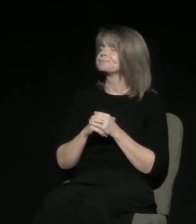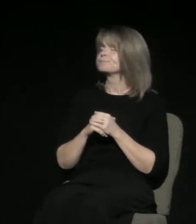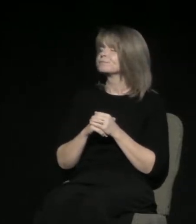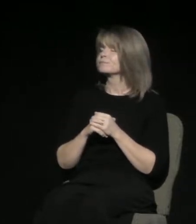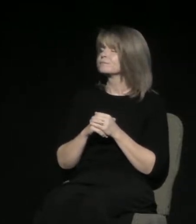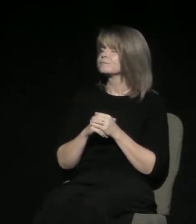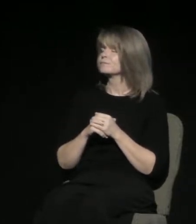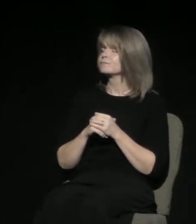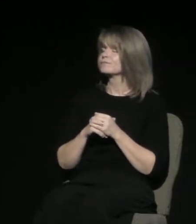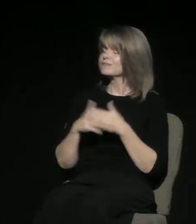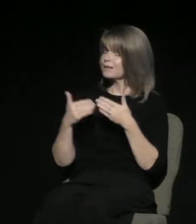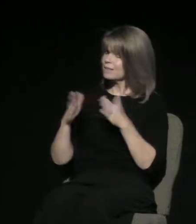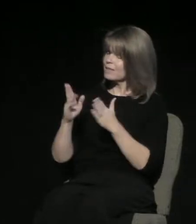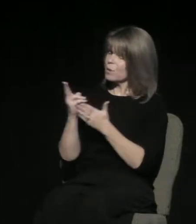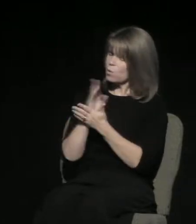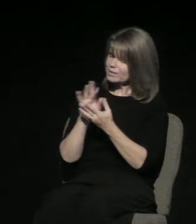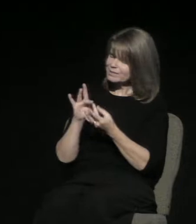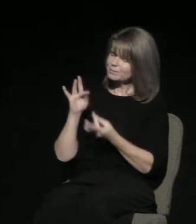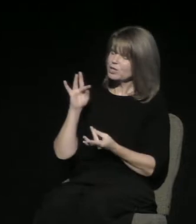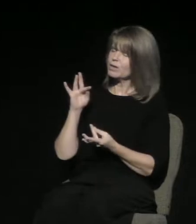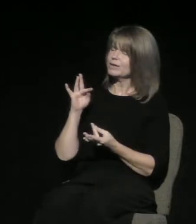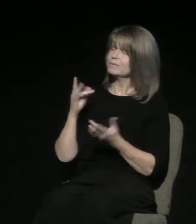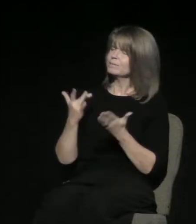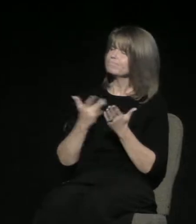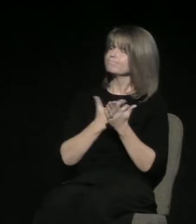Let The Holy Spirit Prompt You